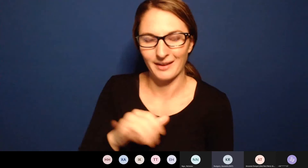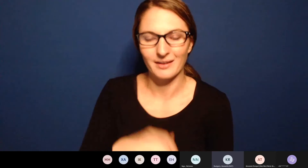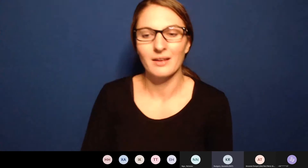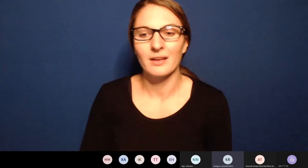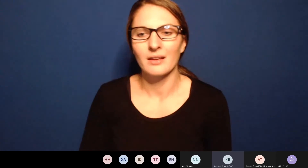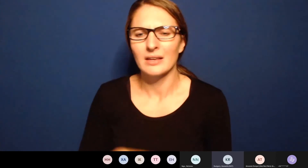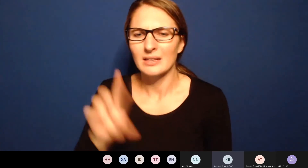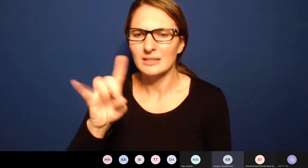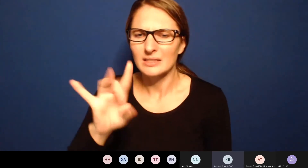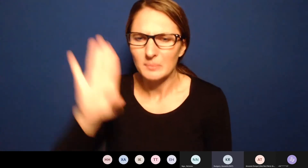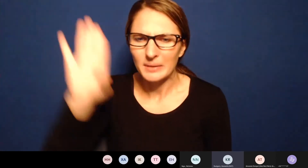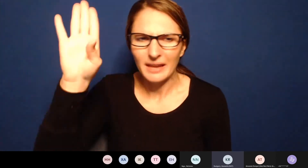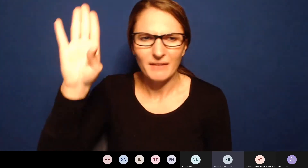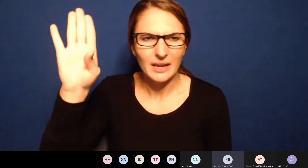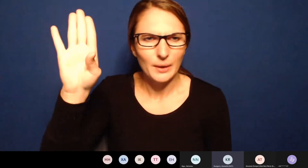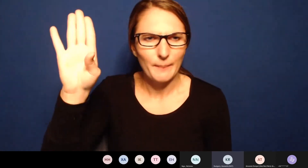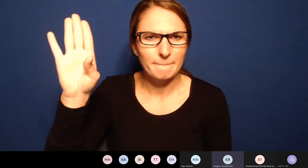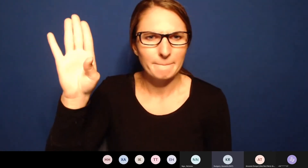Somebody have a hand up?